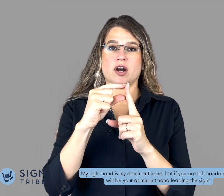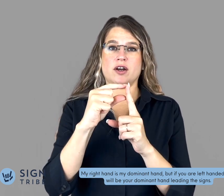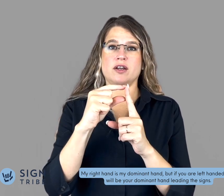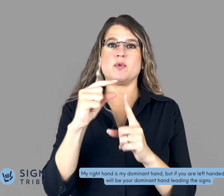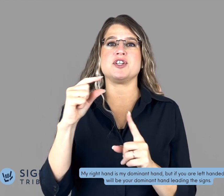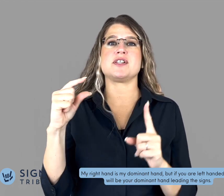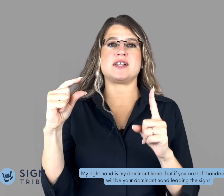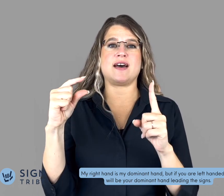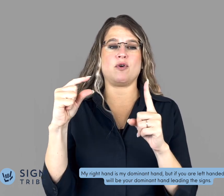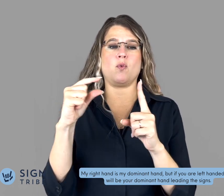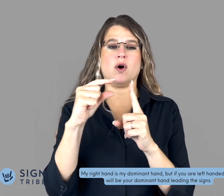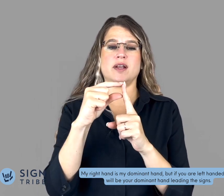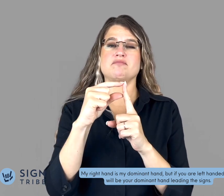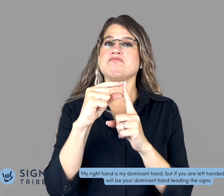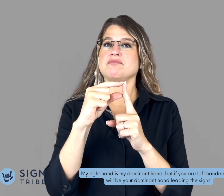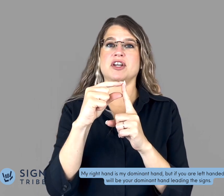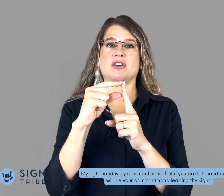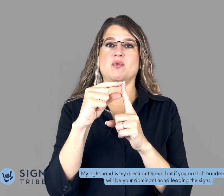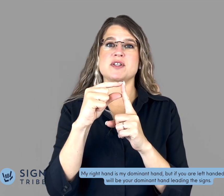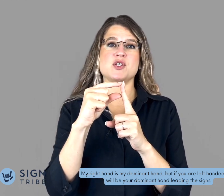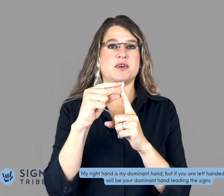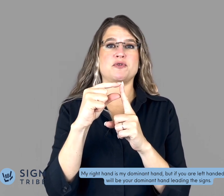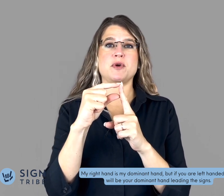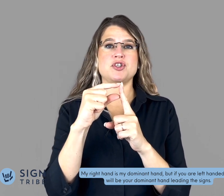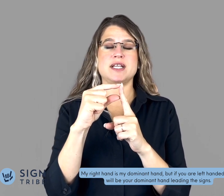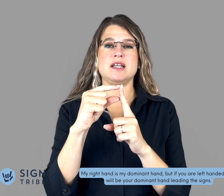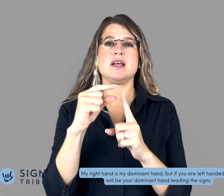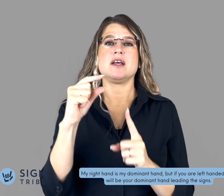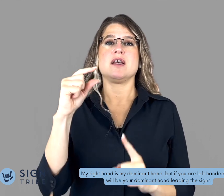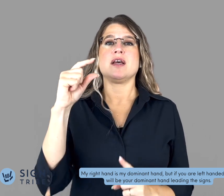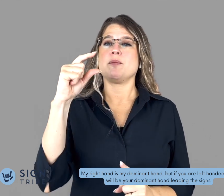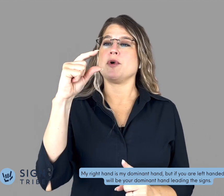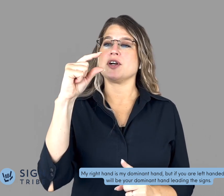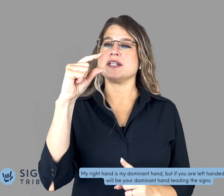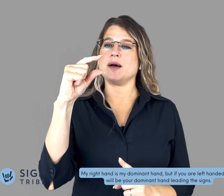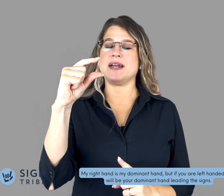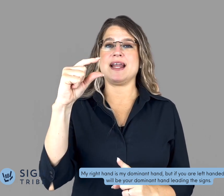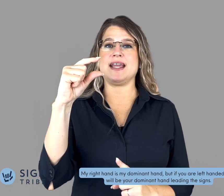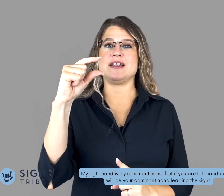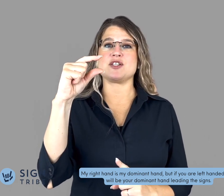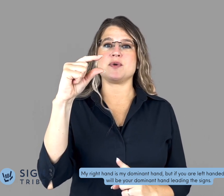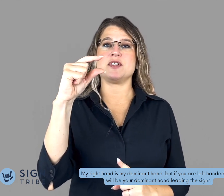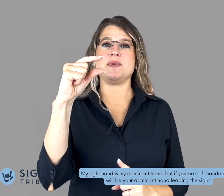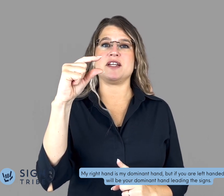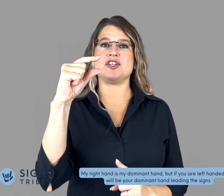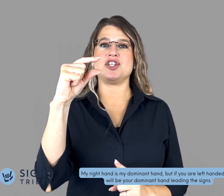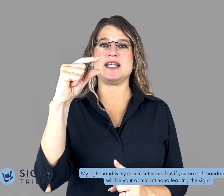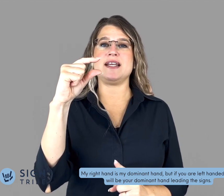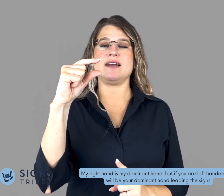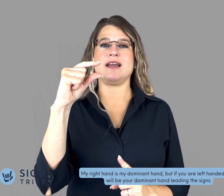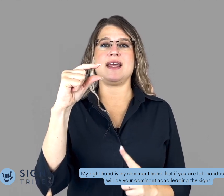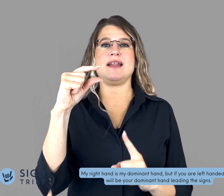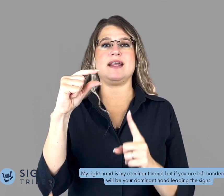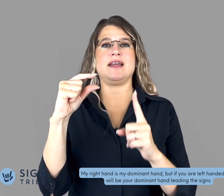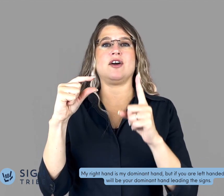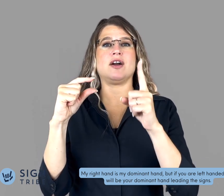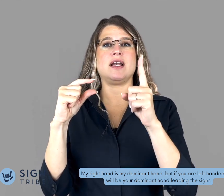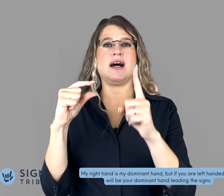word, we just have a one swift motion. Our dominant hand is going to be in a G, and then our